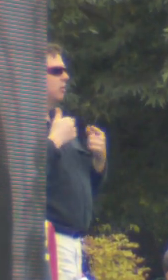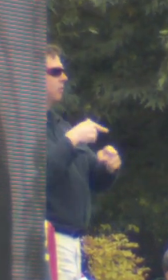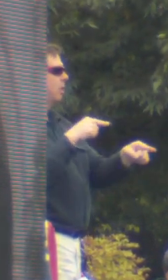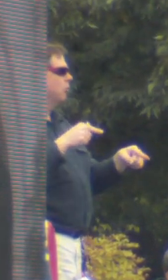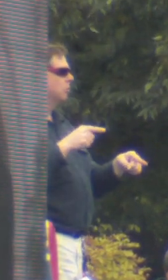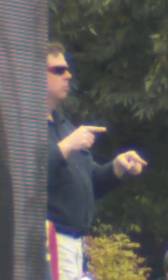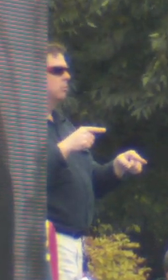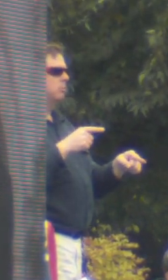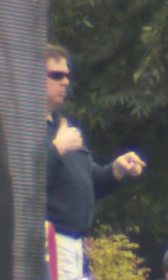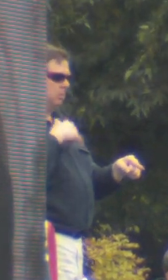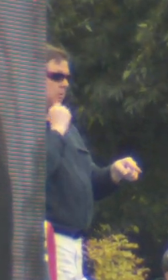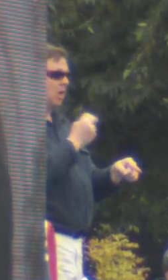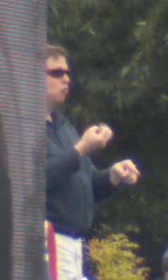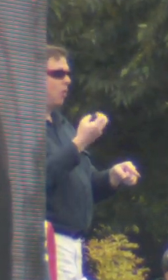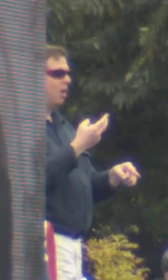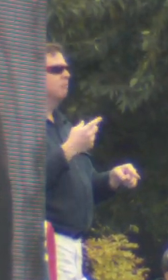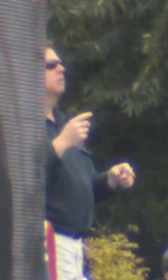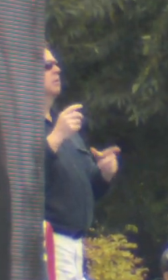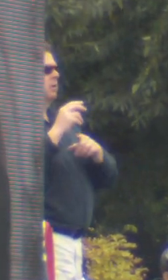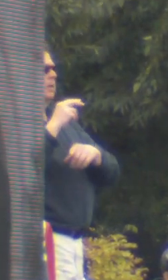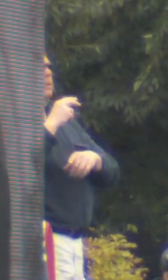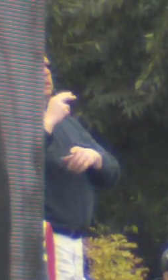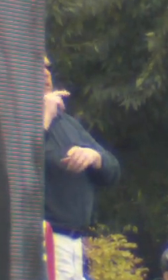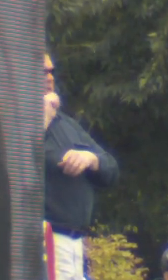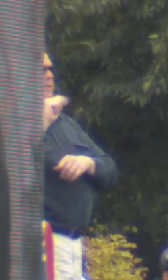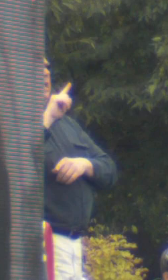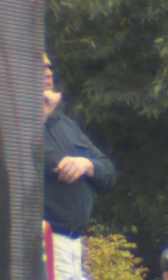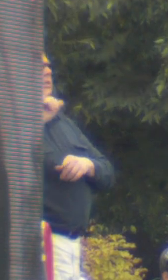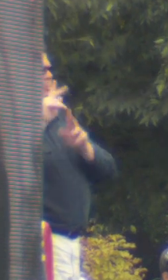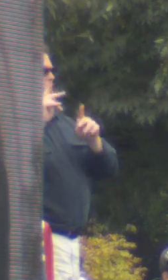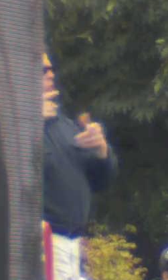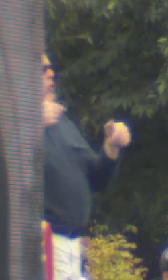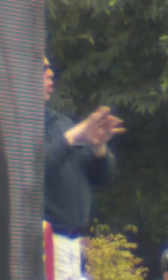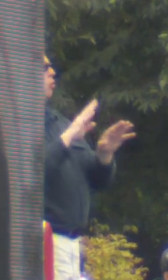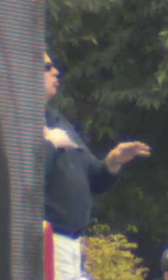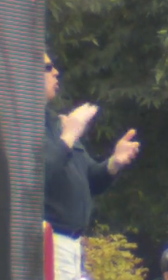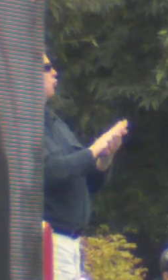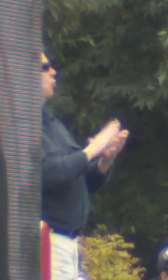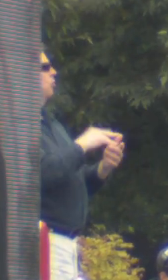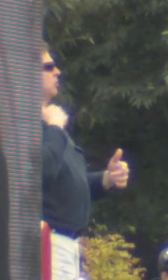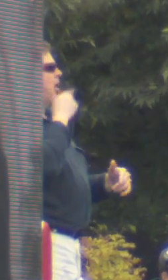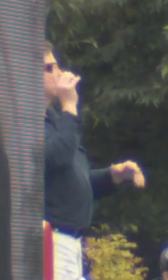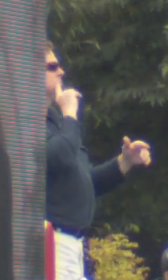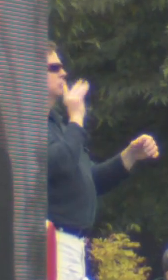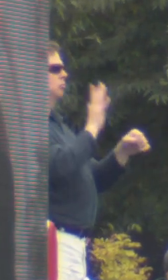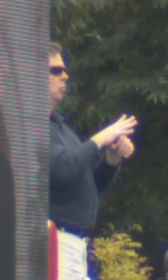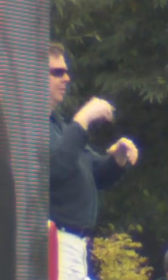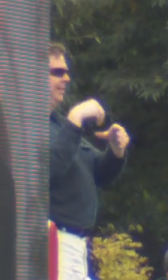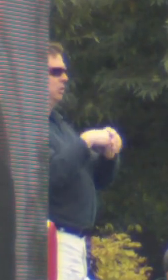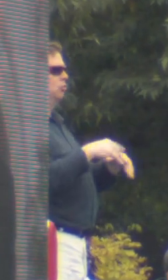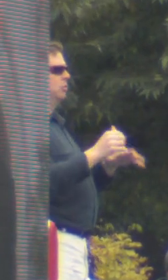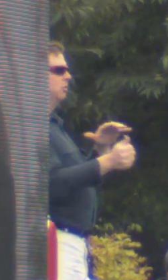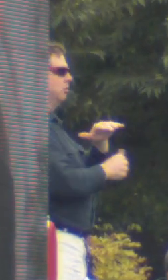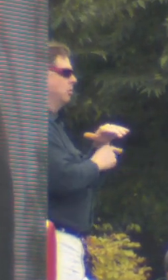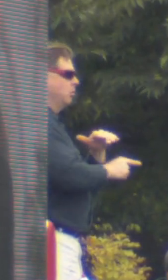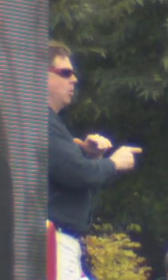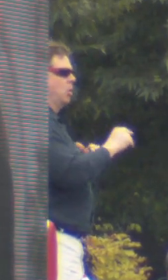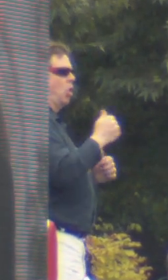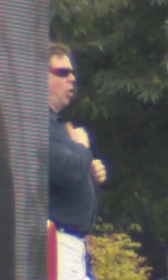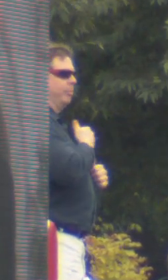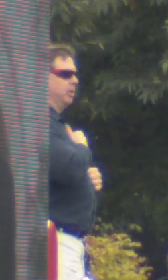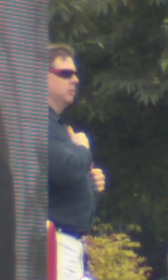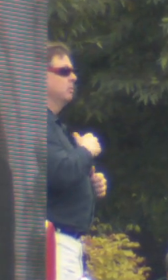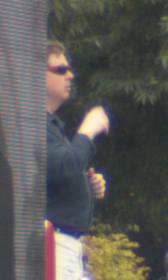I was 12, the Nazis closed our schools and I was sworn into the underground army. When I